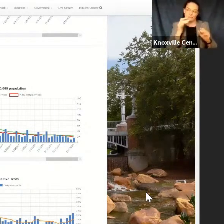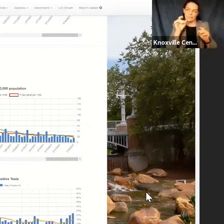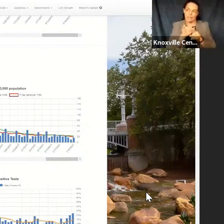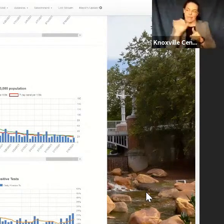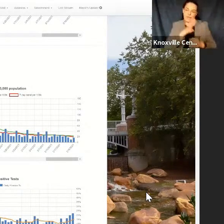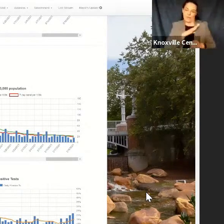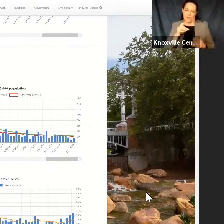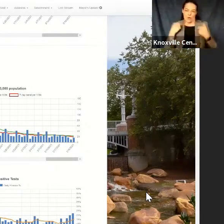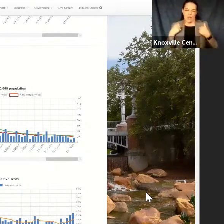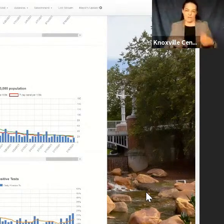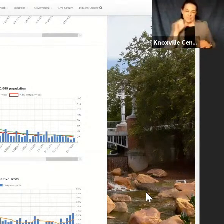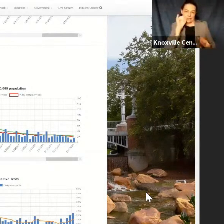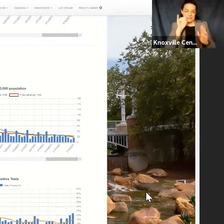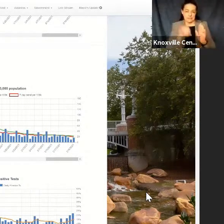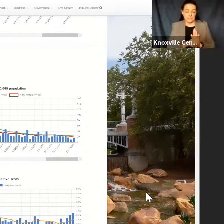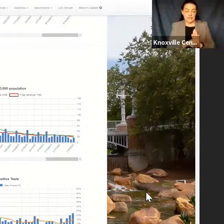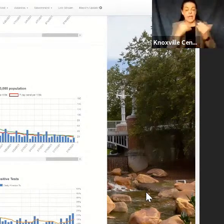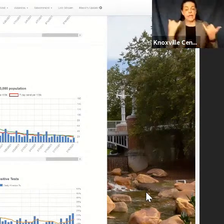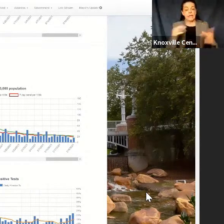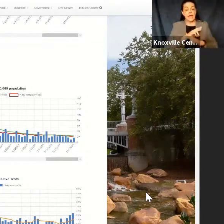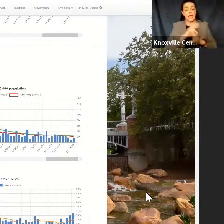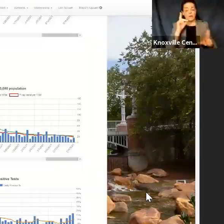And now I'll open it up for questions.